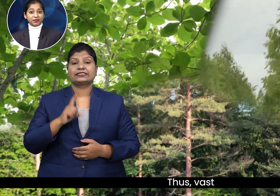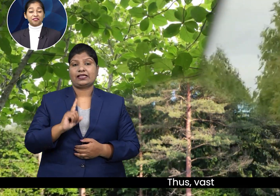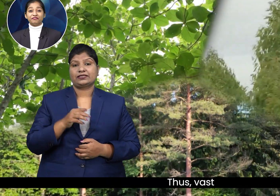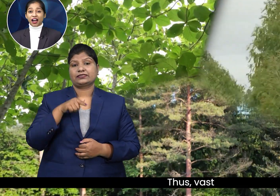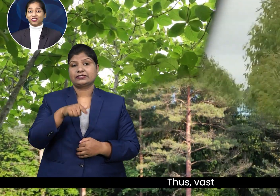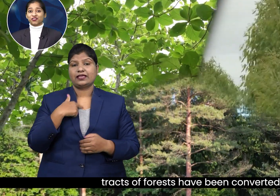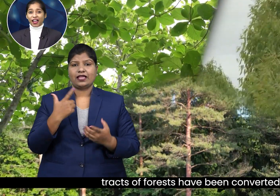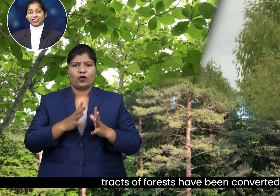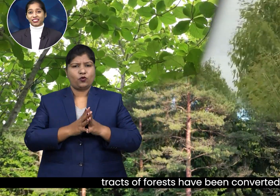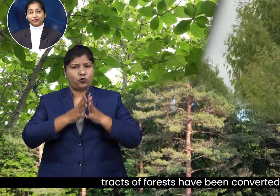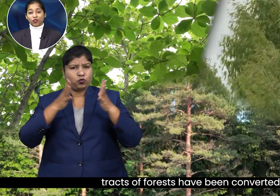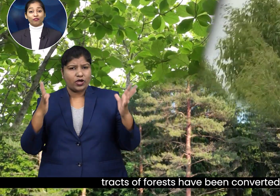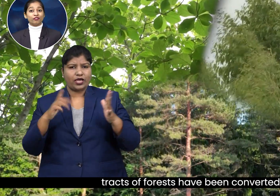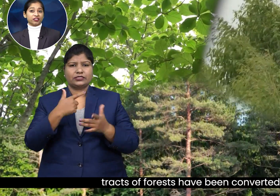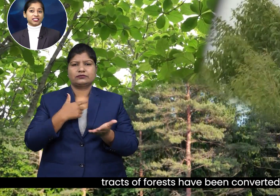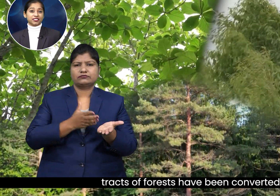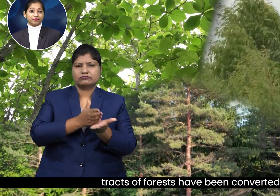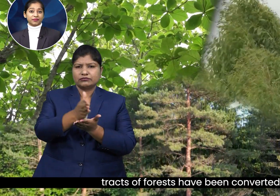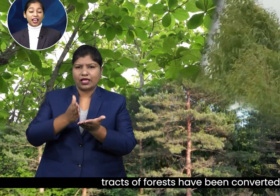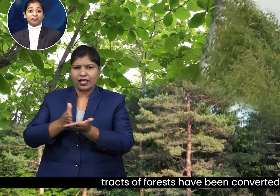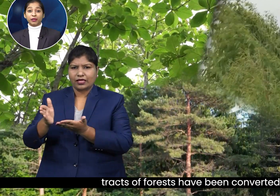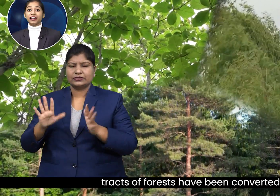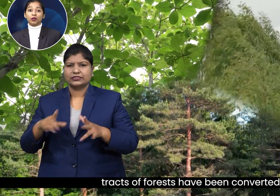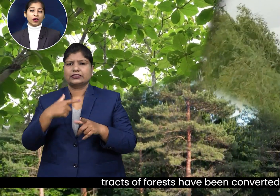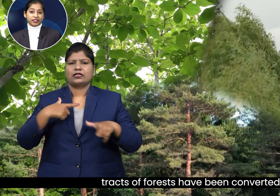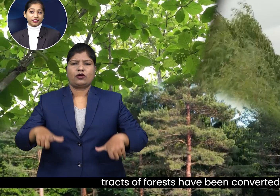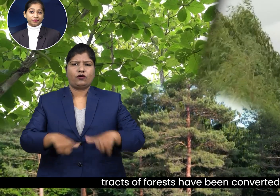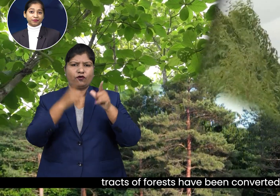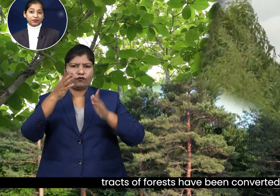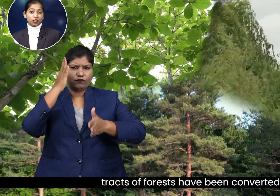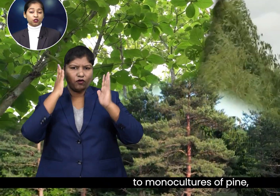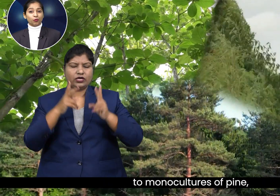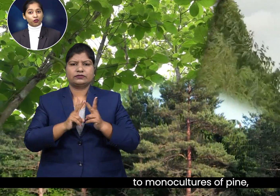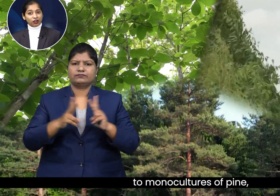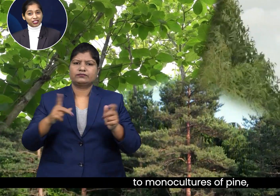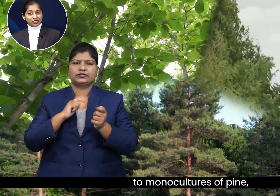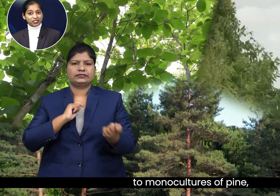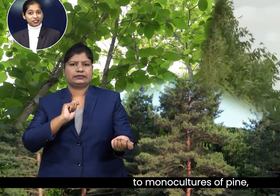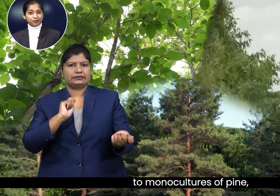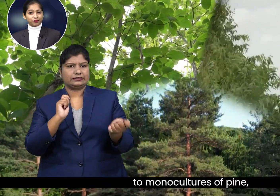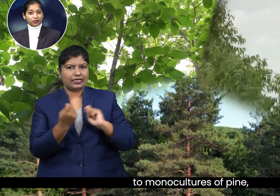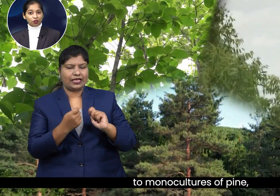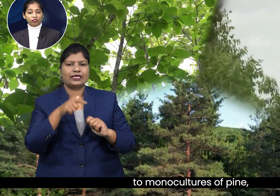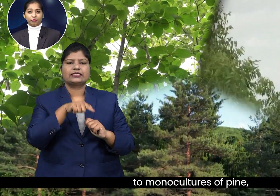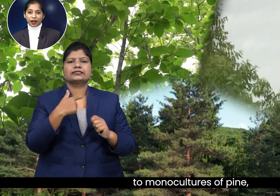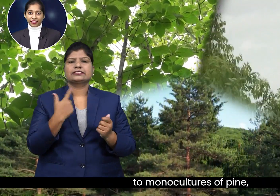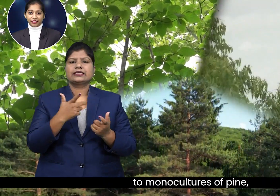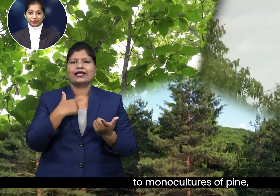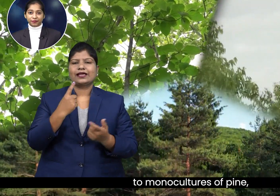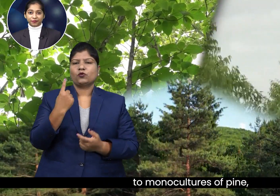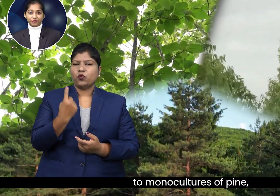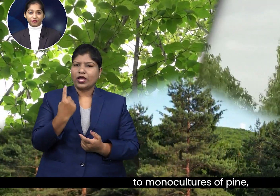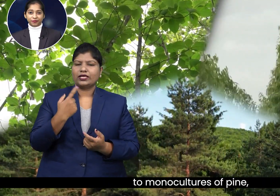Thus, vast tracts of forests have been converted to monocultures of